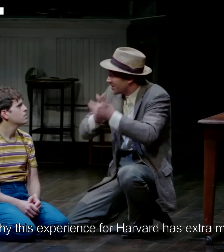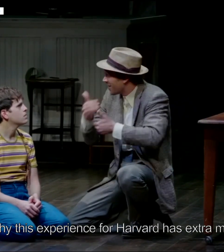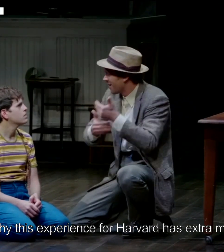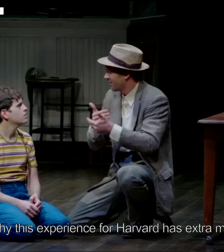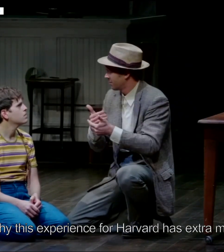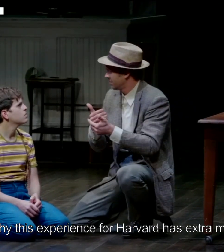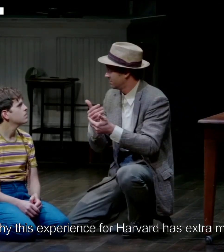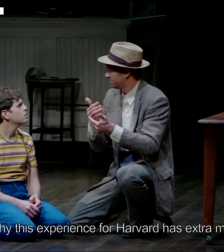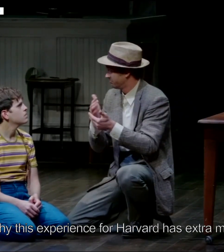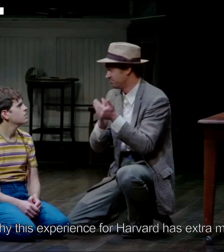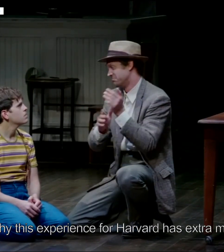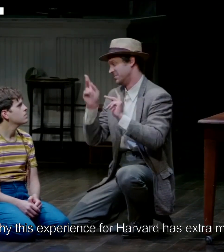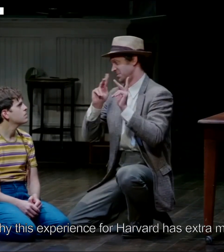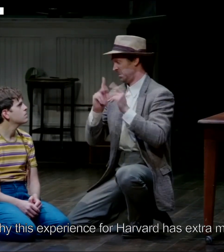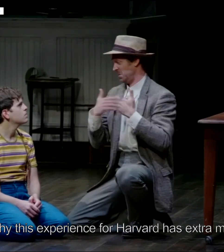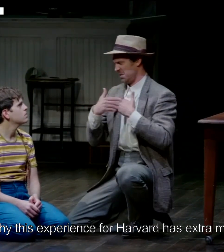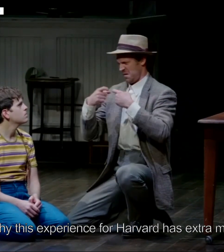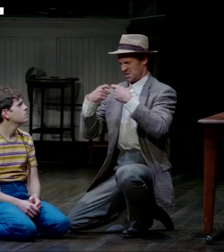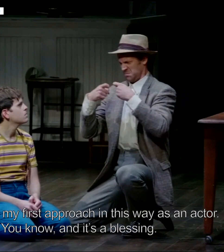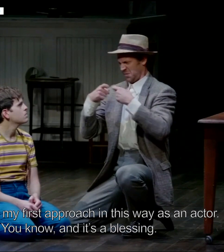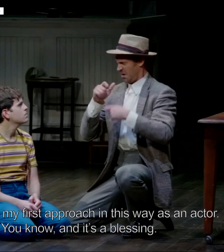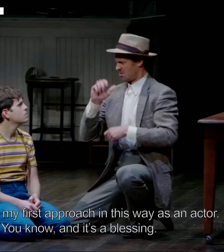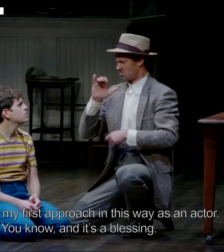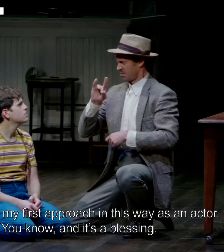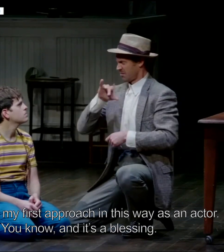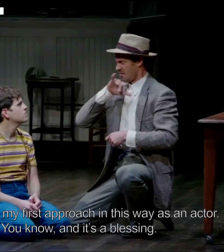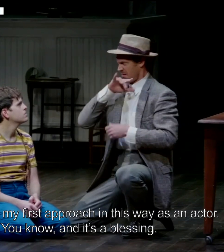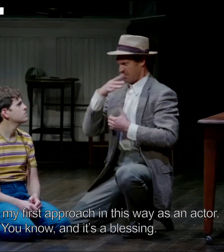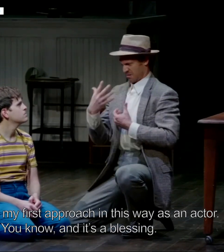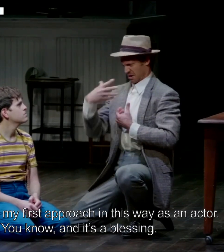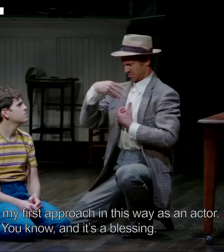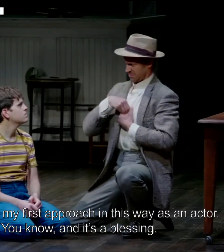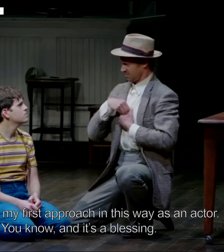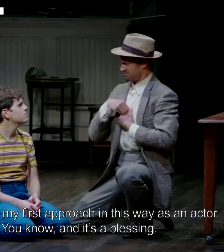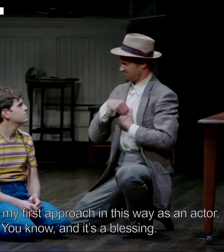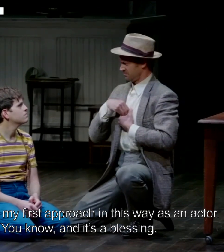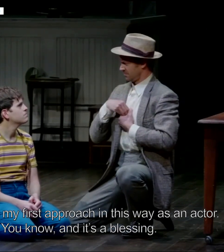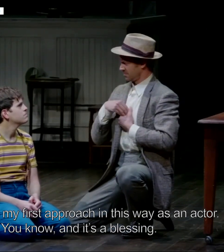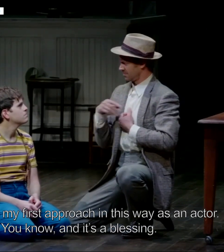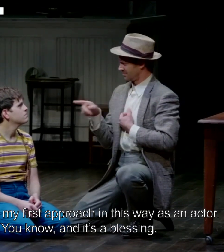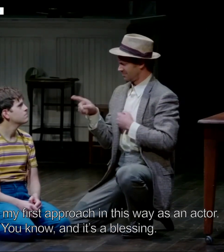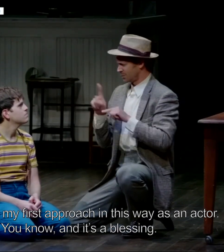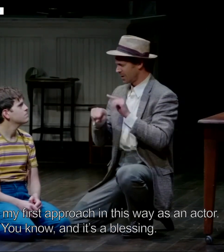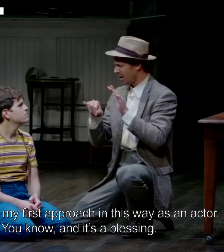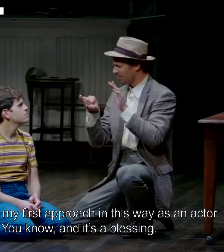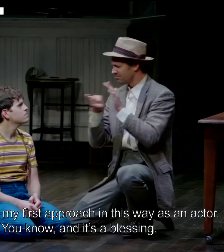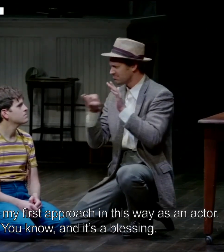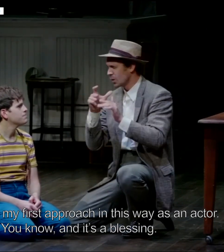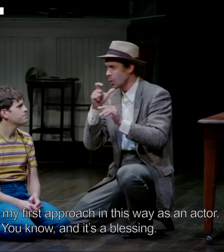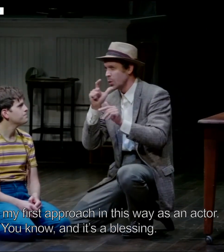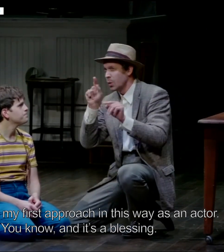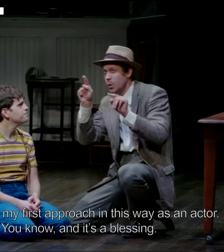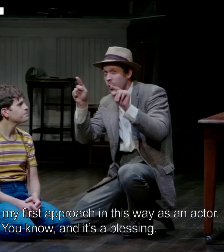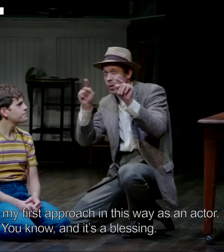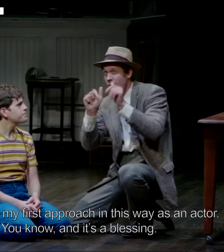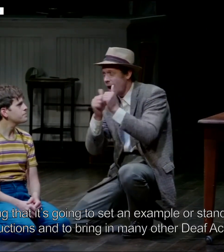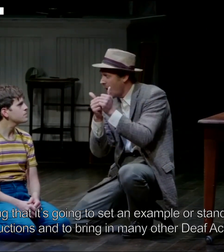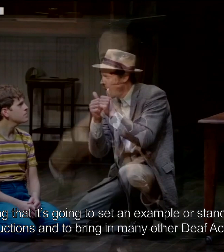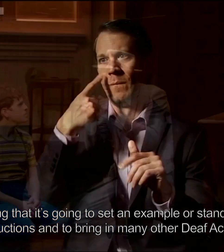Harvard has extra meaning. It's my first approach in this way as an actor, and it's a blessing, and I'm hoping